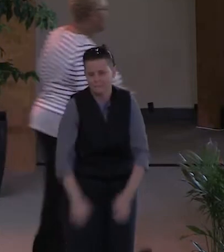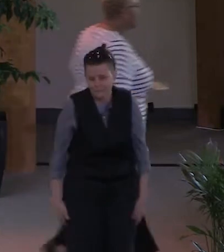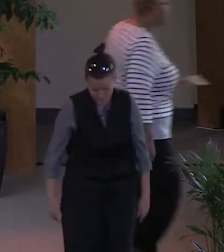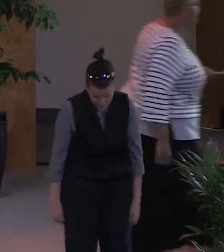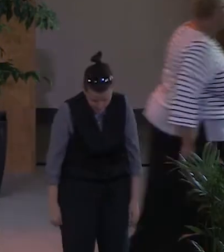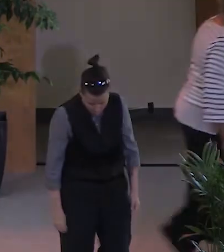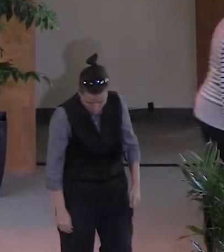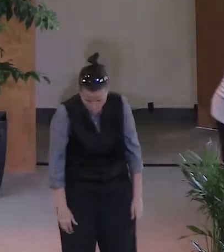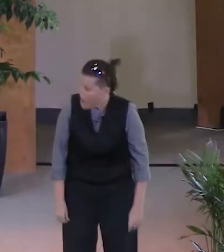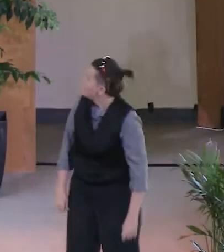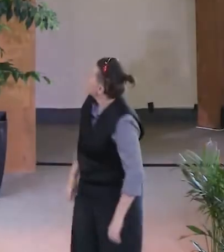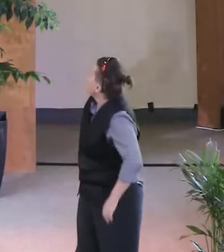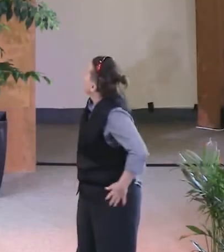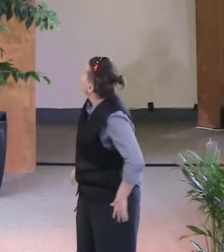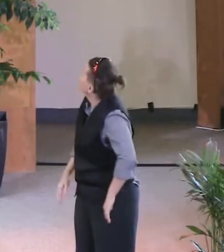So what about us humans?